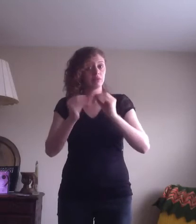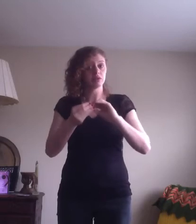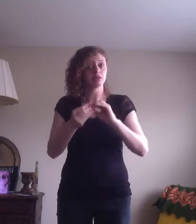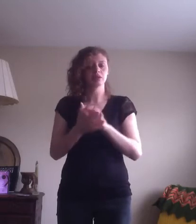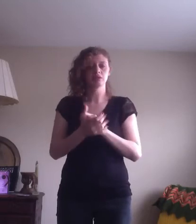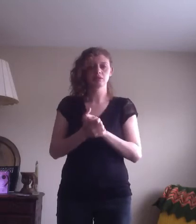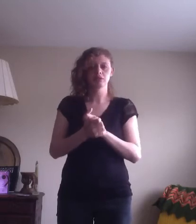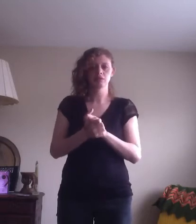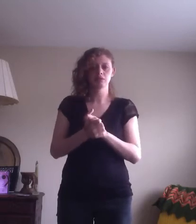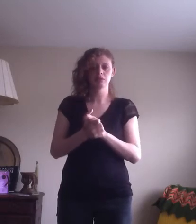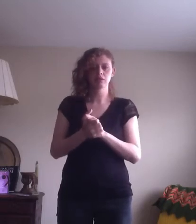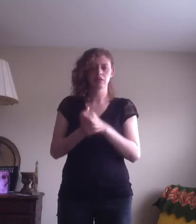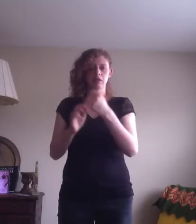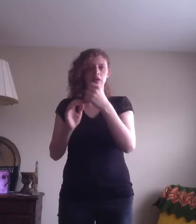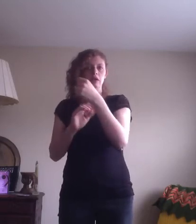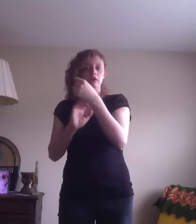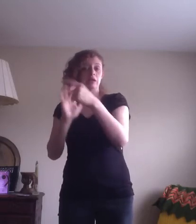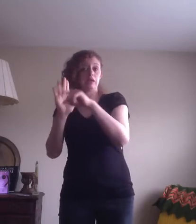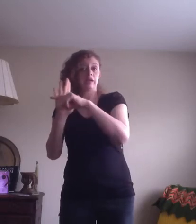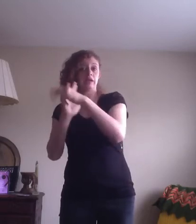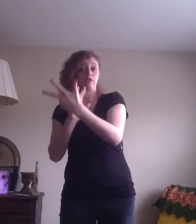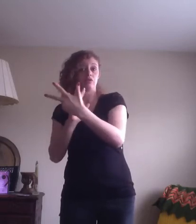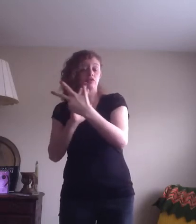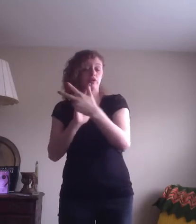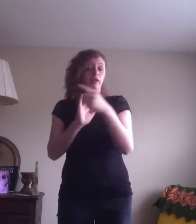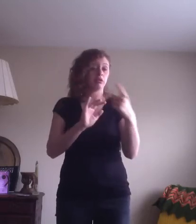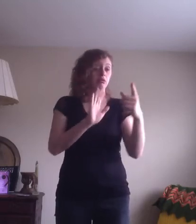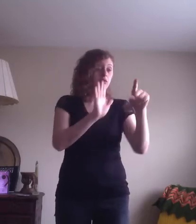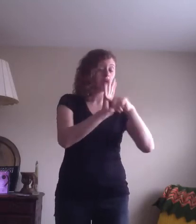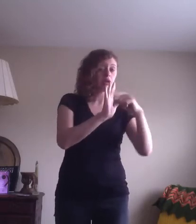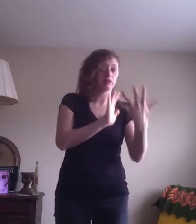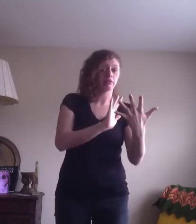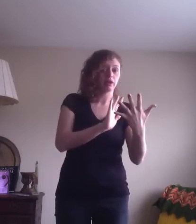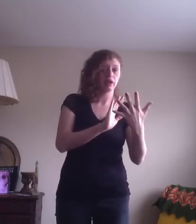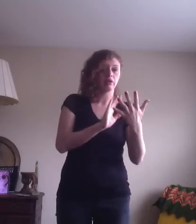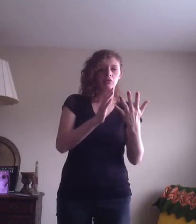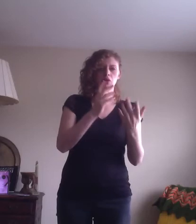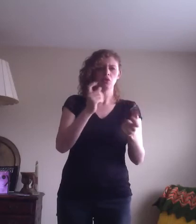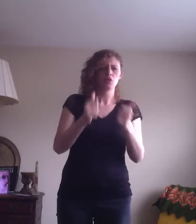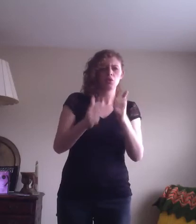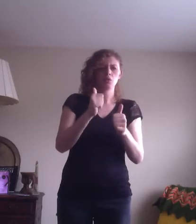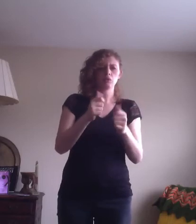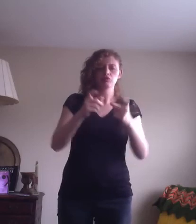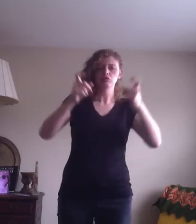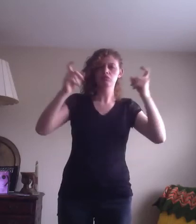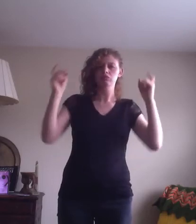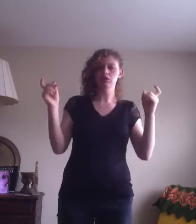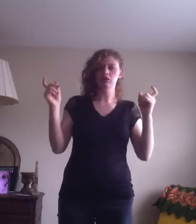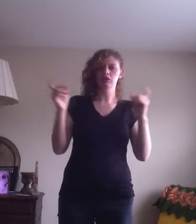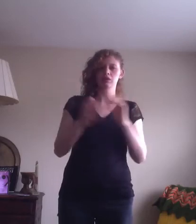We have -3 and -5. Which of those two is larger? This is not common sense necessarily